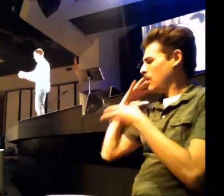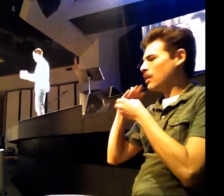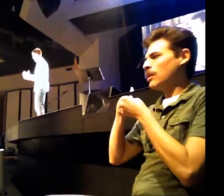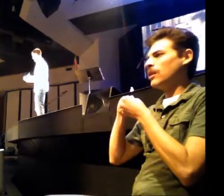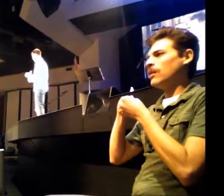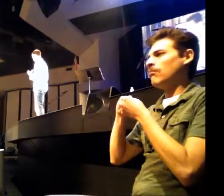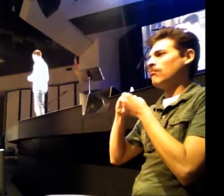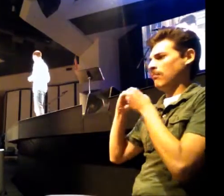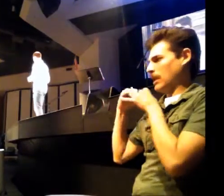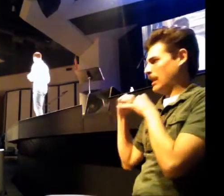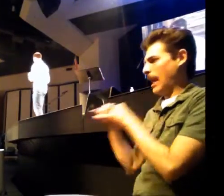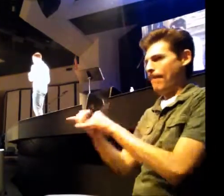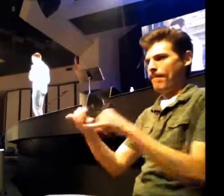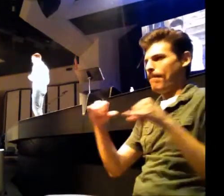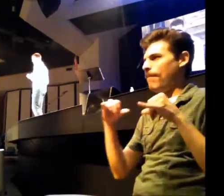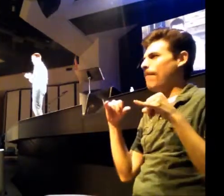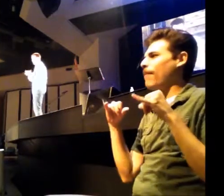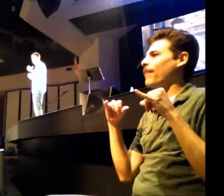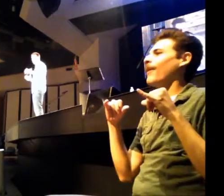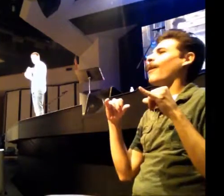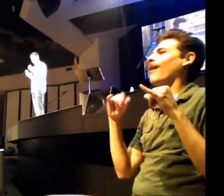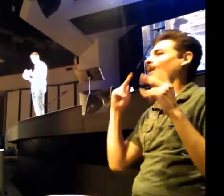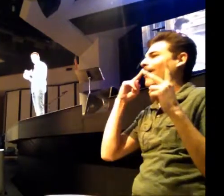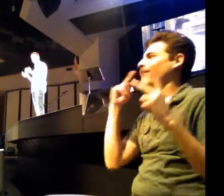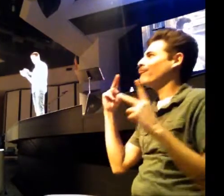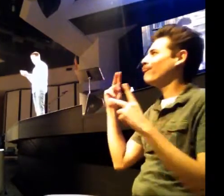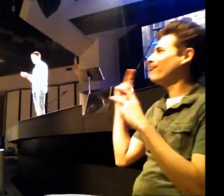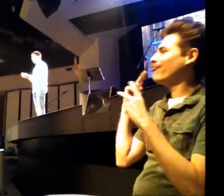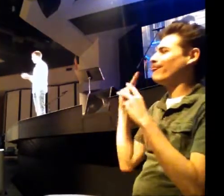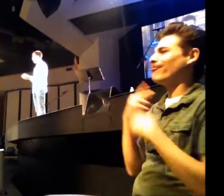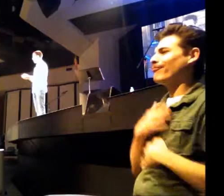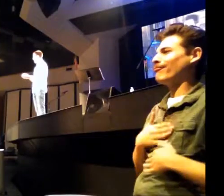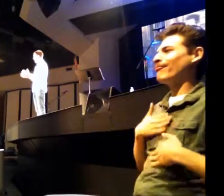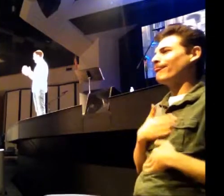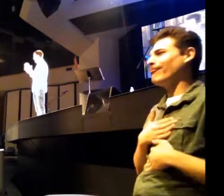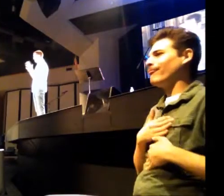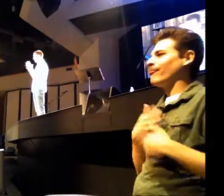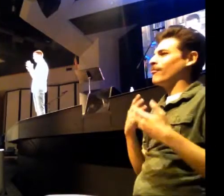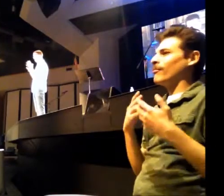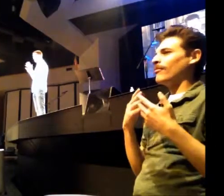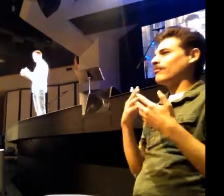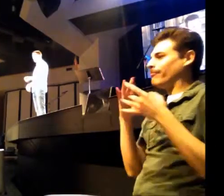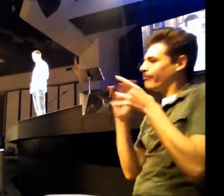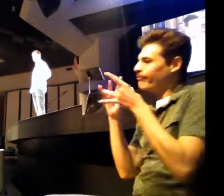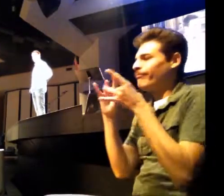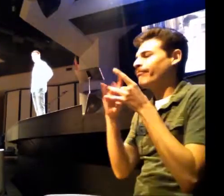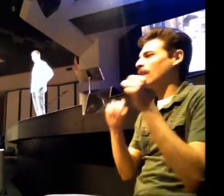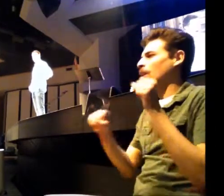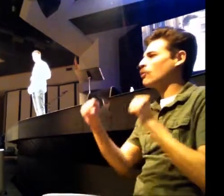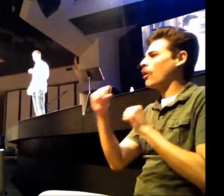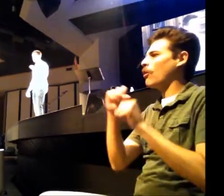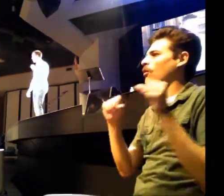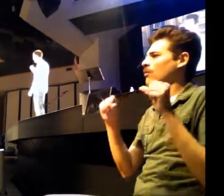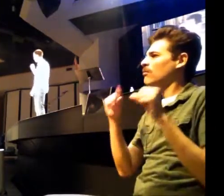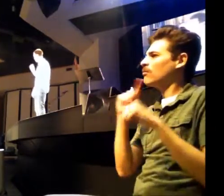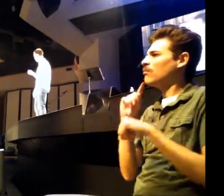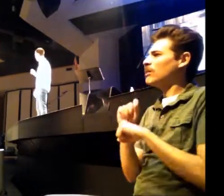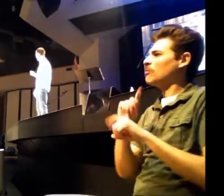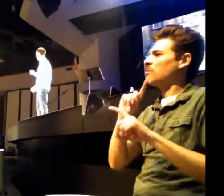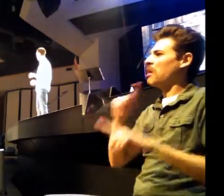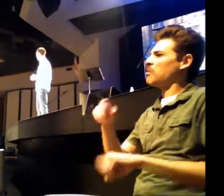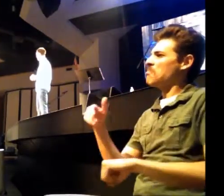together and they reminisce, they tell one another about where they've been, about this story, it does something amazingly powerful.